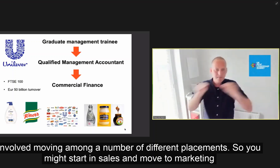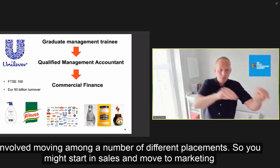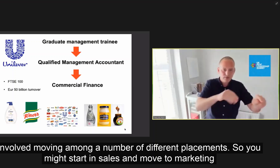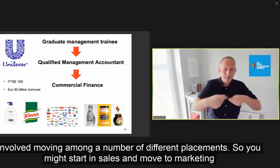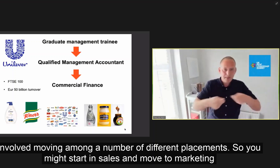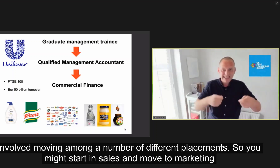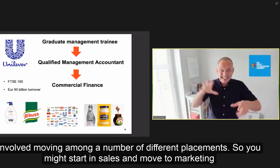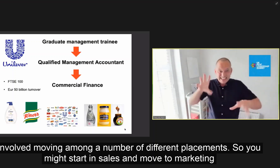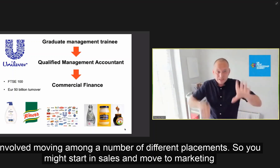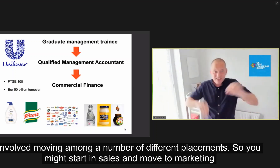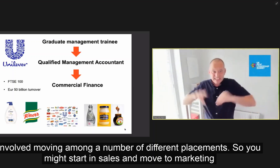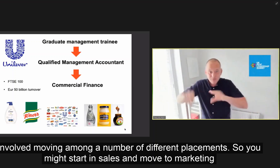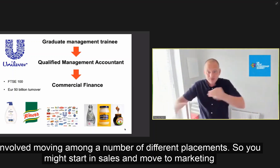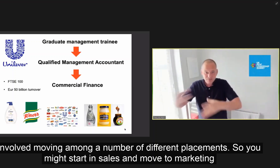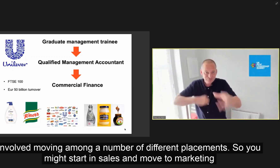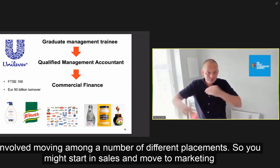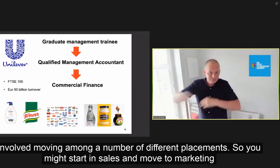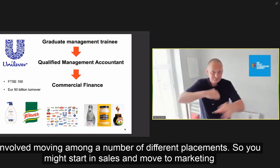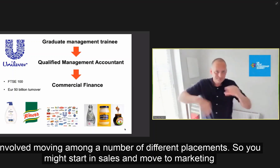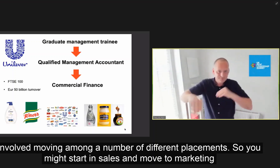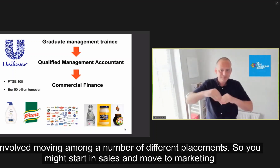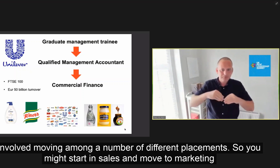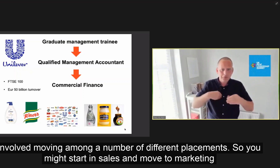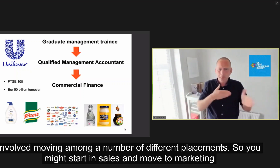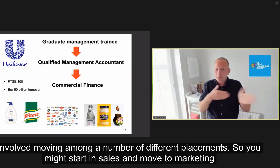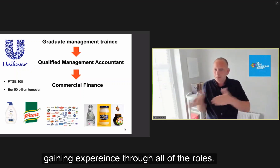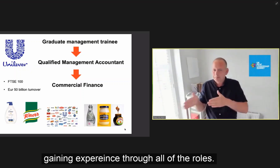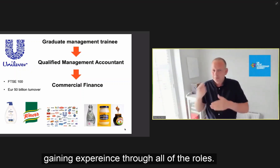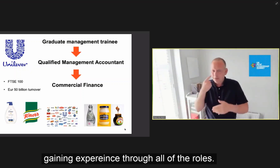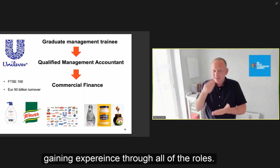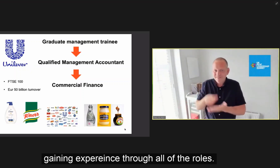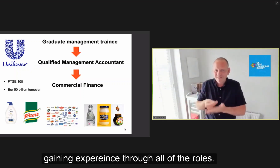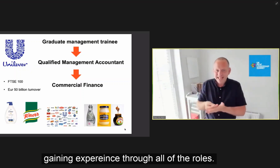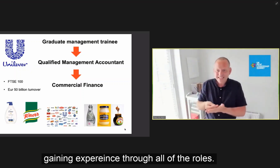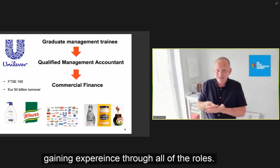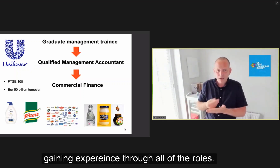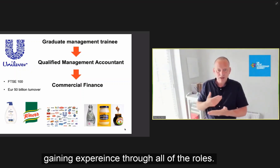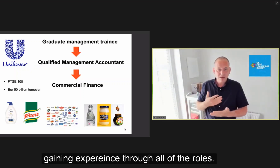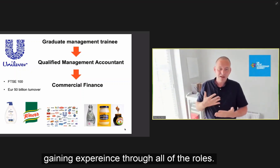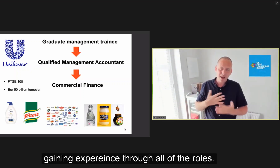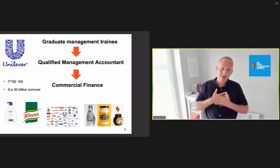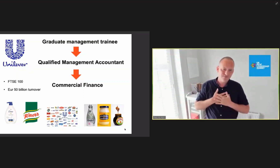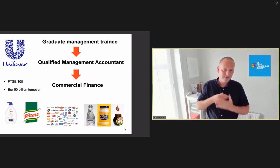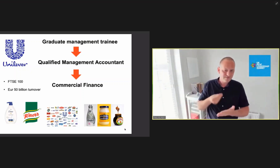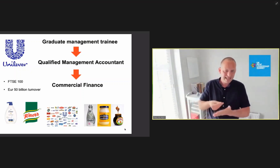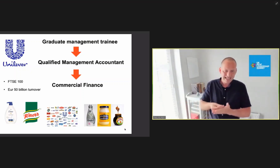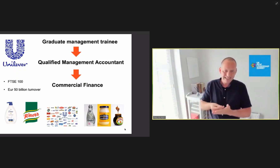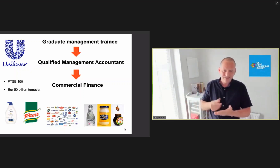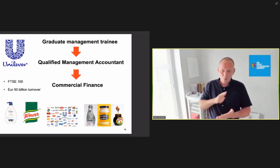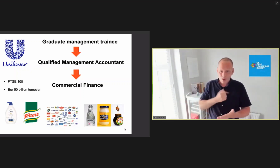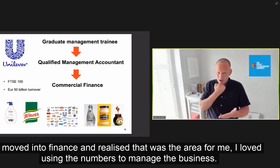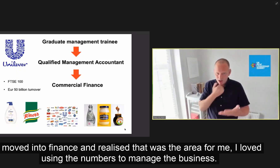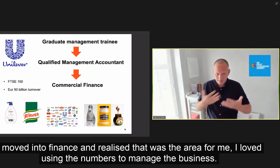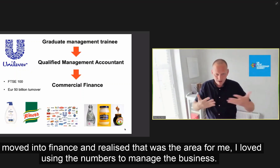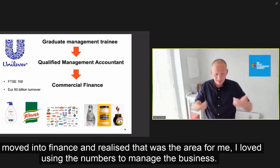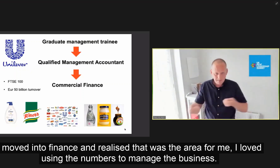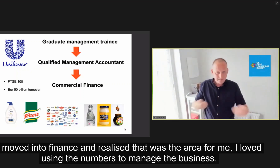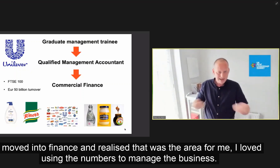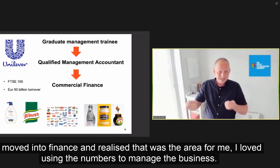in IT and then move to sales and marketing, gaining experience through all of the roles. I moved into finance and realised that was